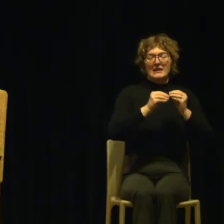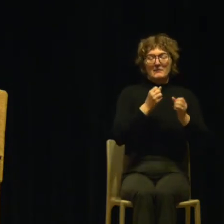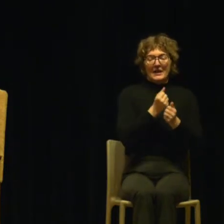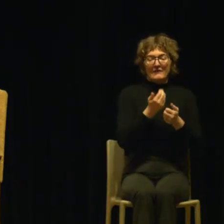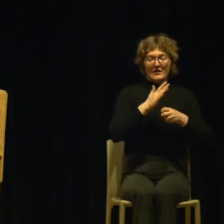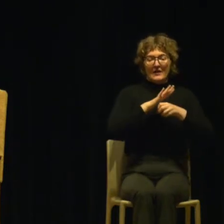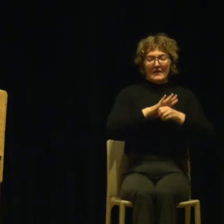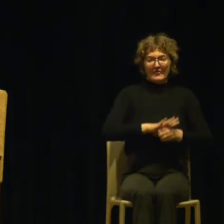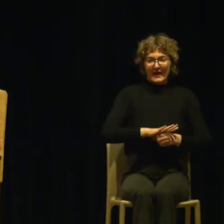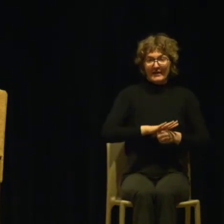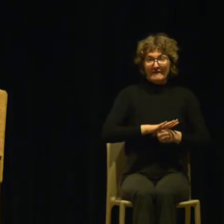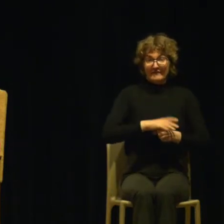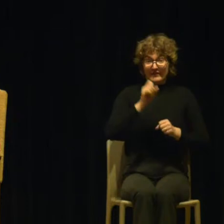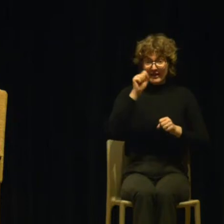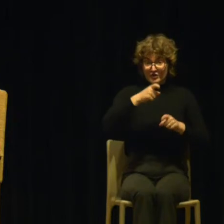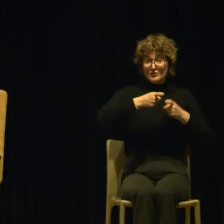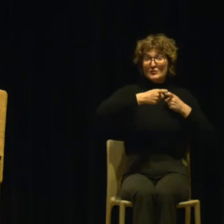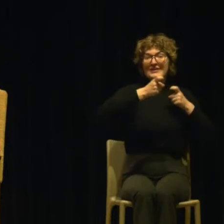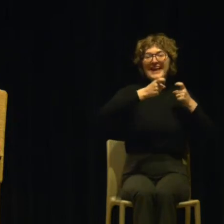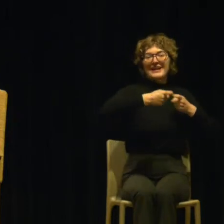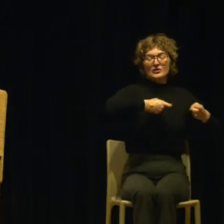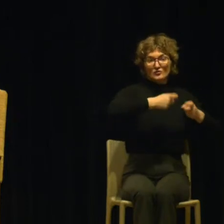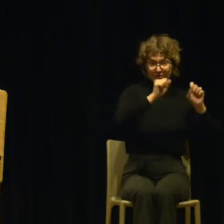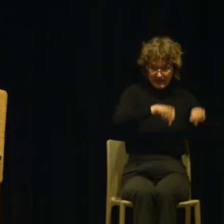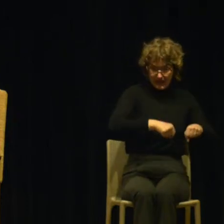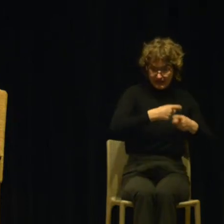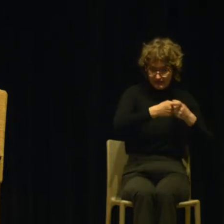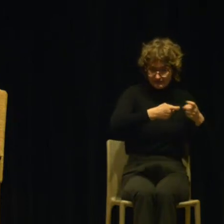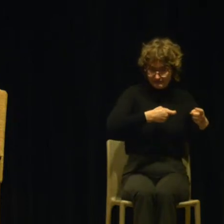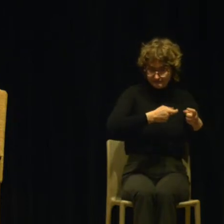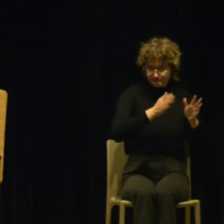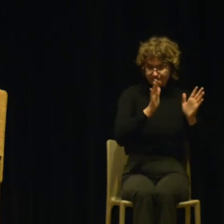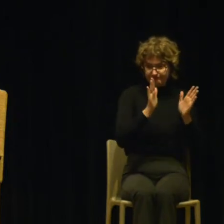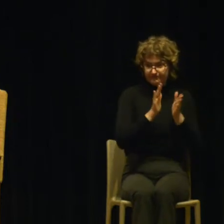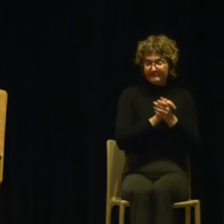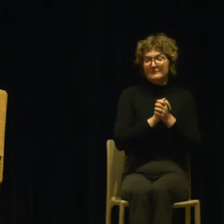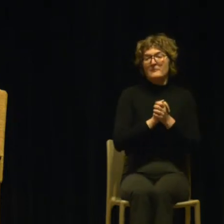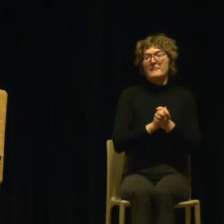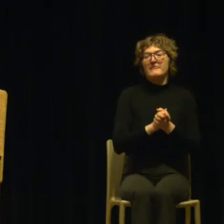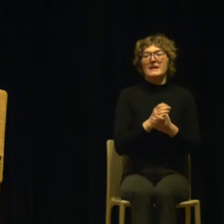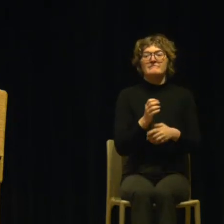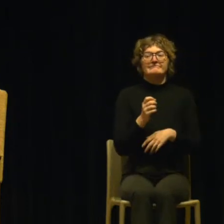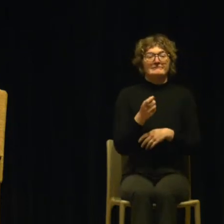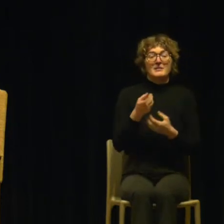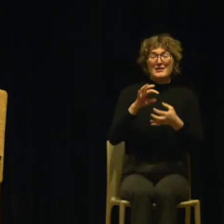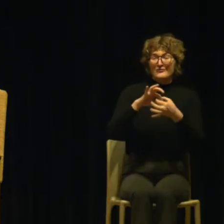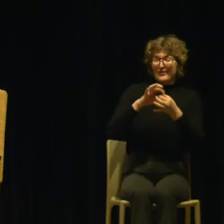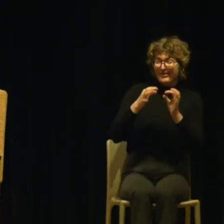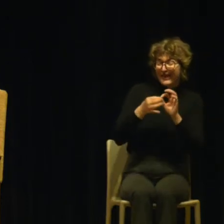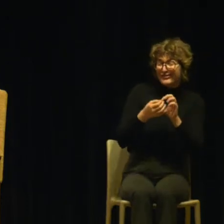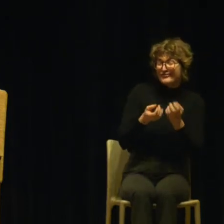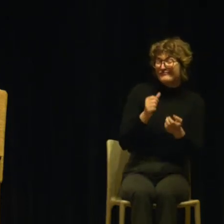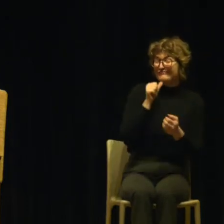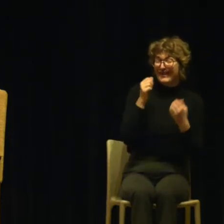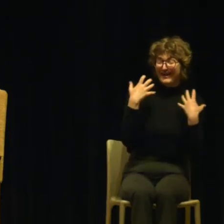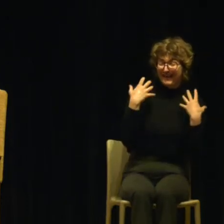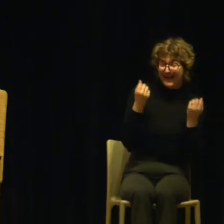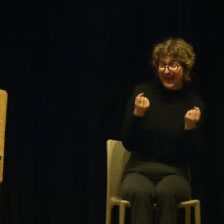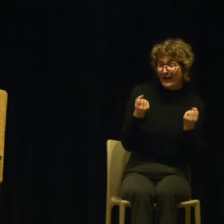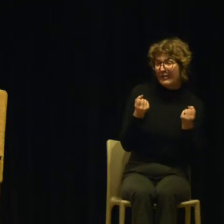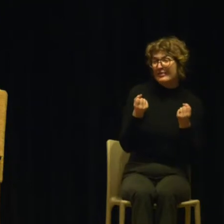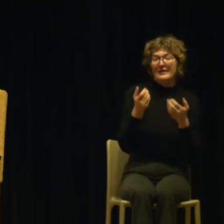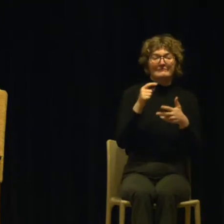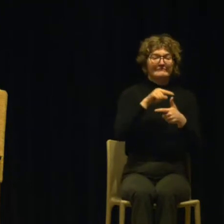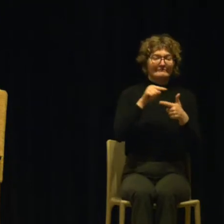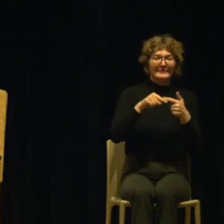out that you can control. Not everything, be it toxic relationships, be it toxic